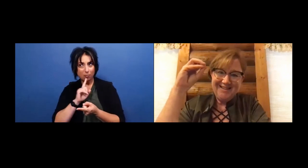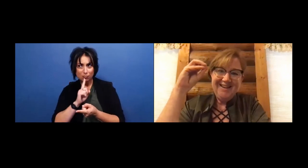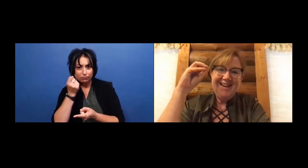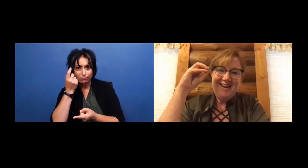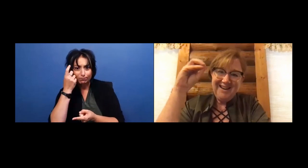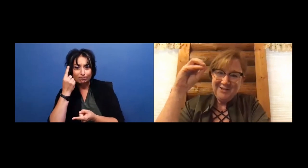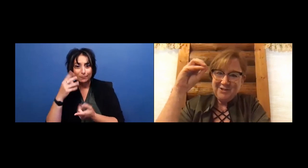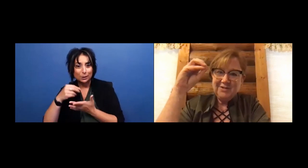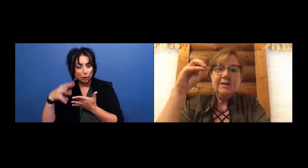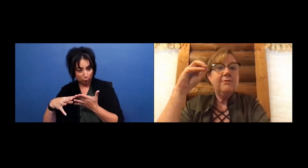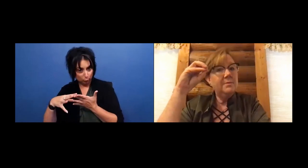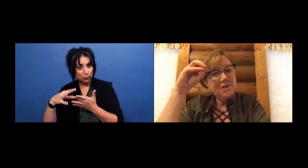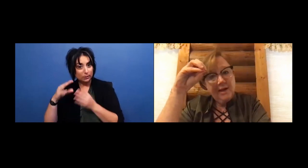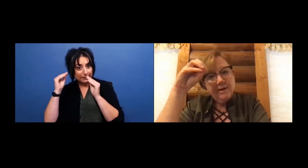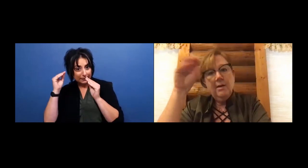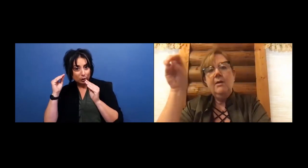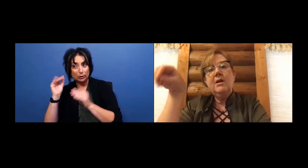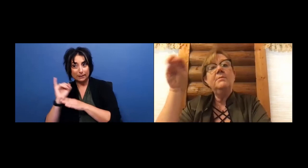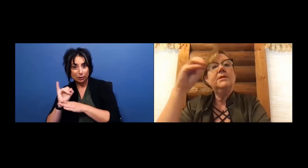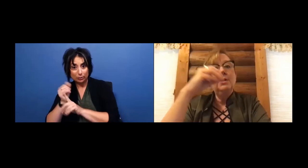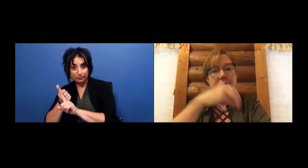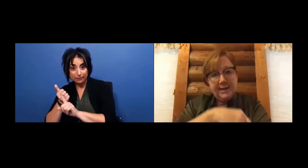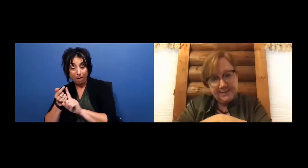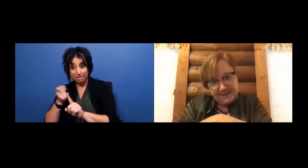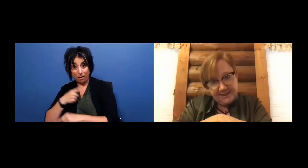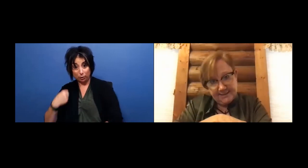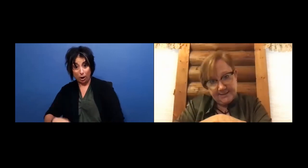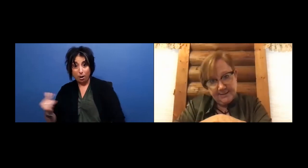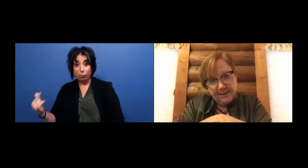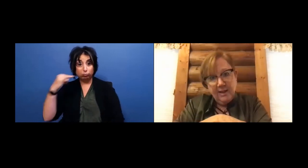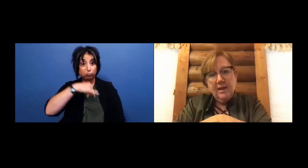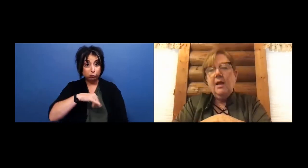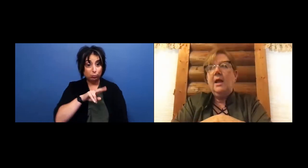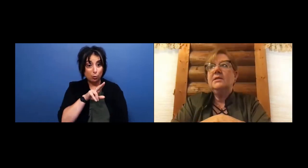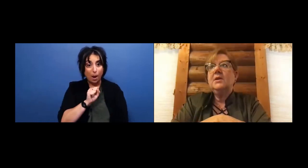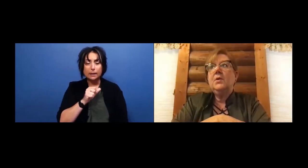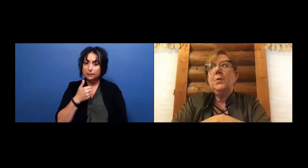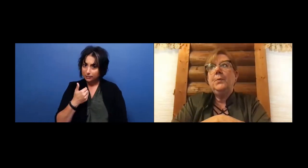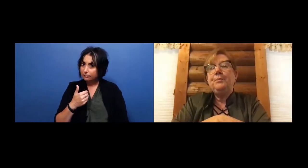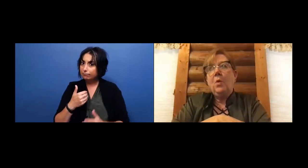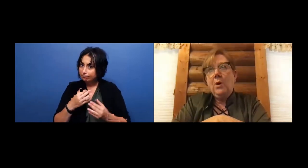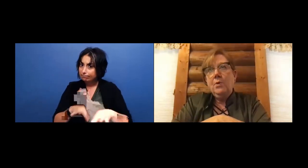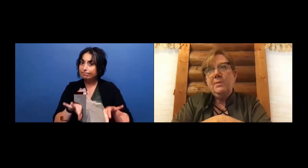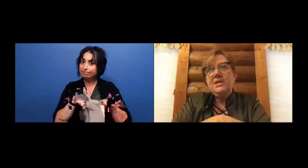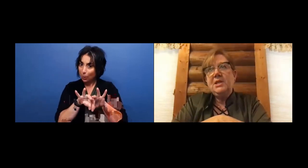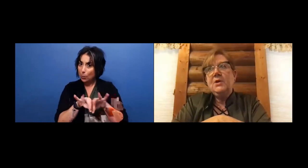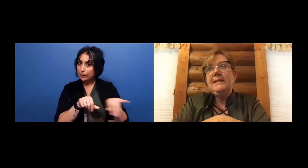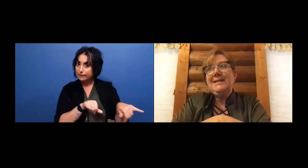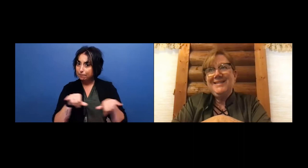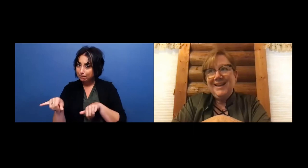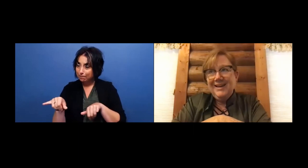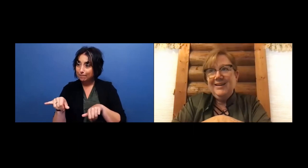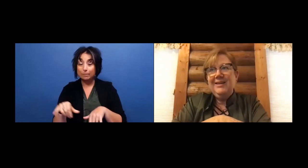teachers and interns from China come to the United States. And so what we'll be